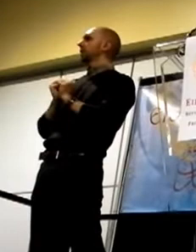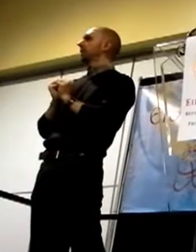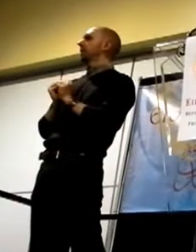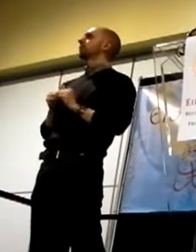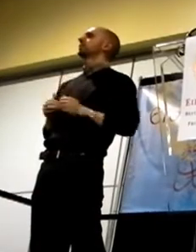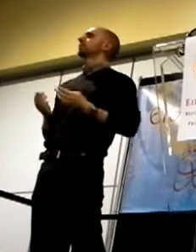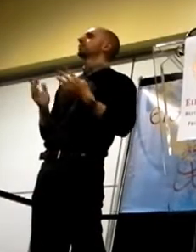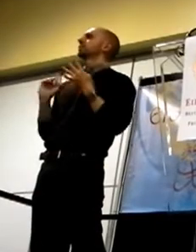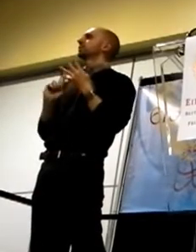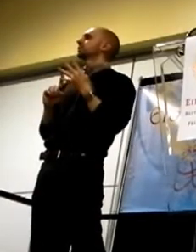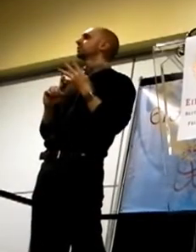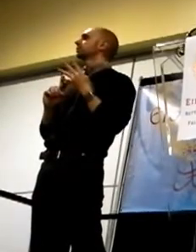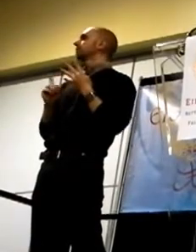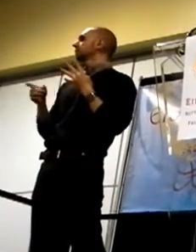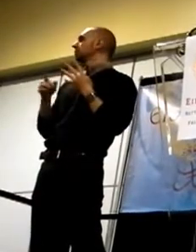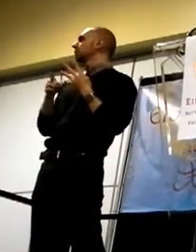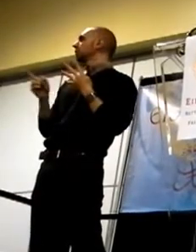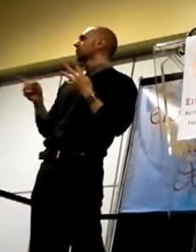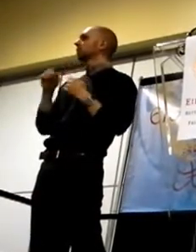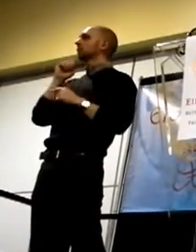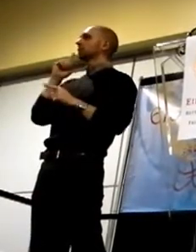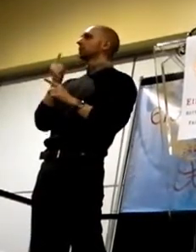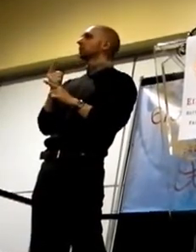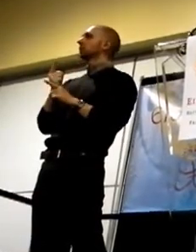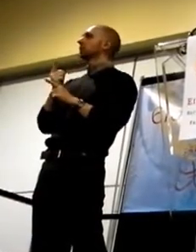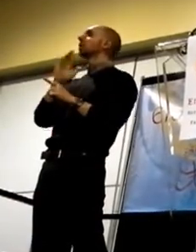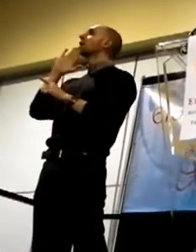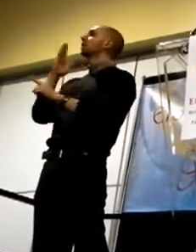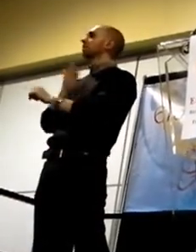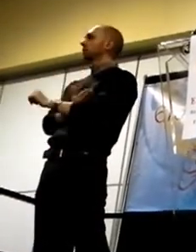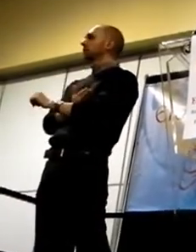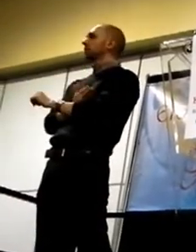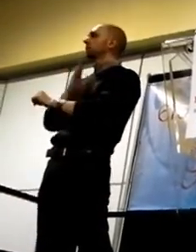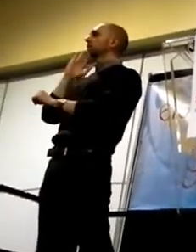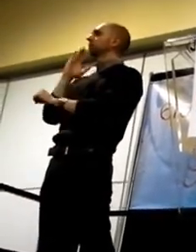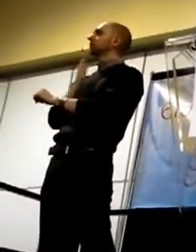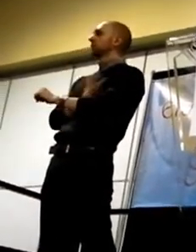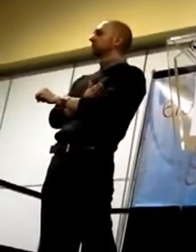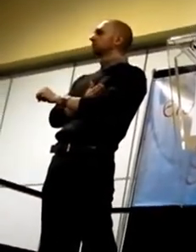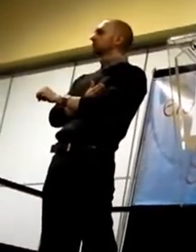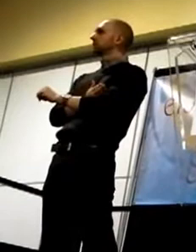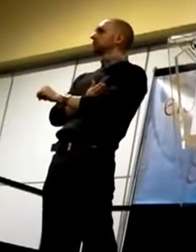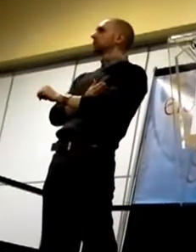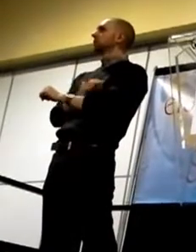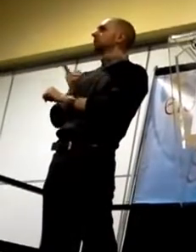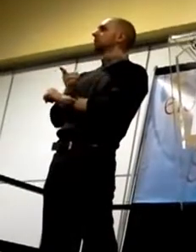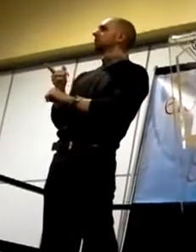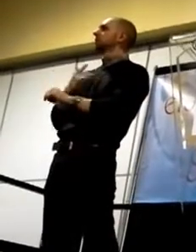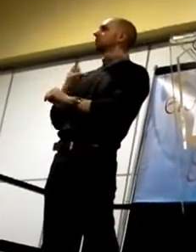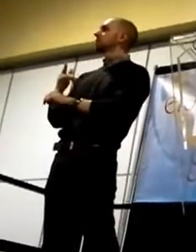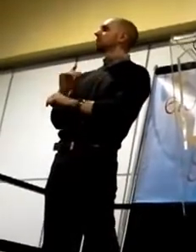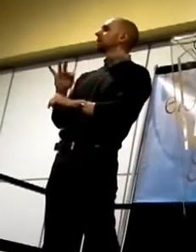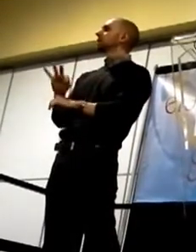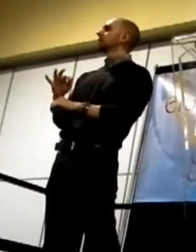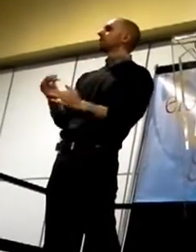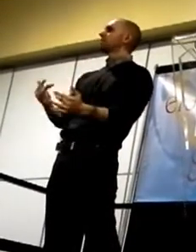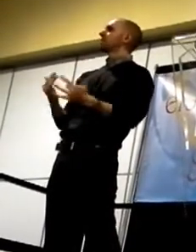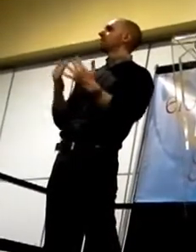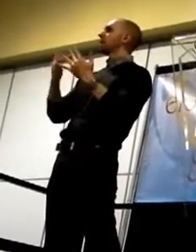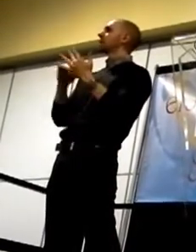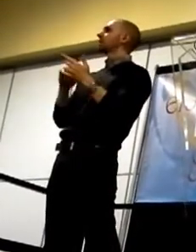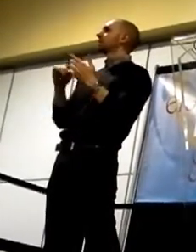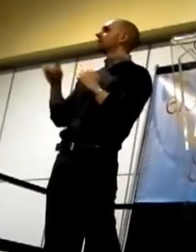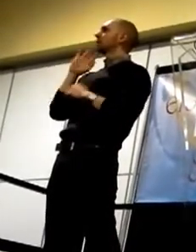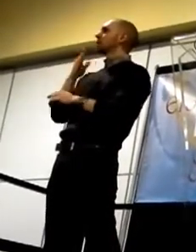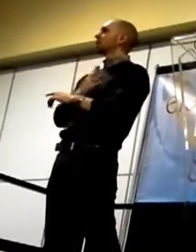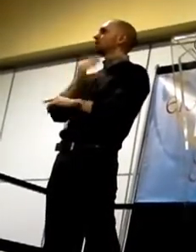Whether they are your daughters, because daughters will shield you from the hellfire, will protect you from the hellfire if you take a proper care of raising